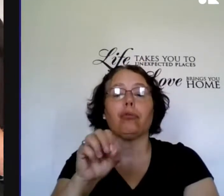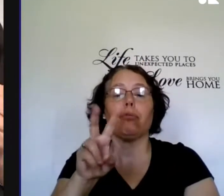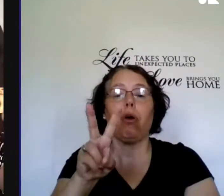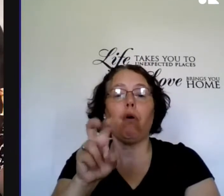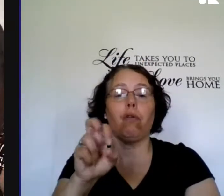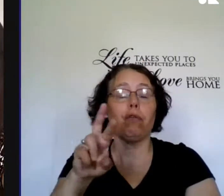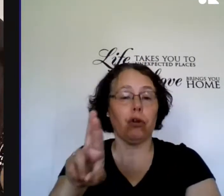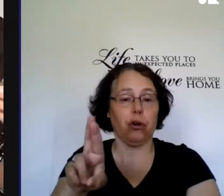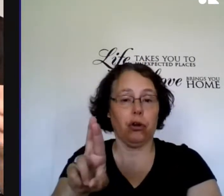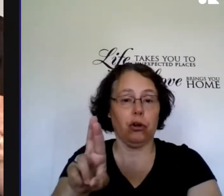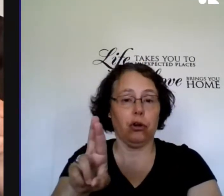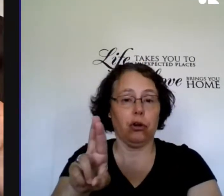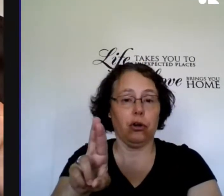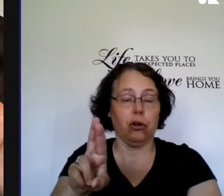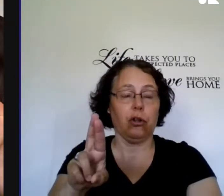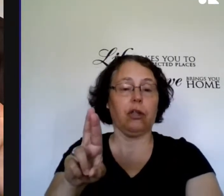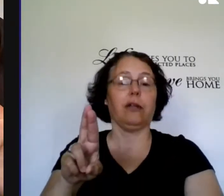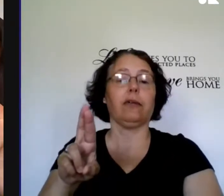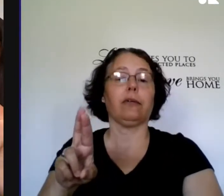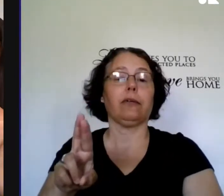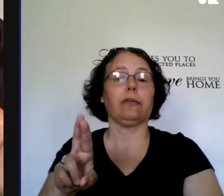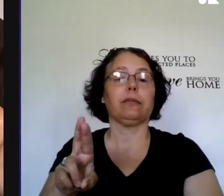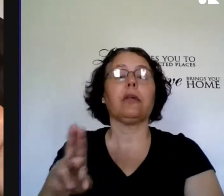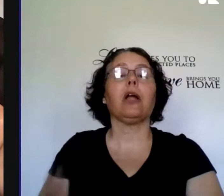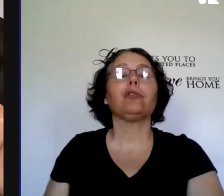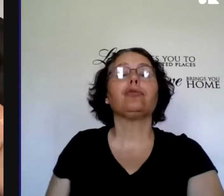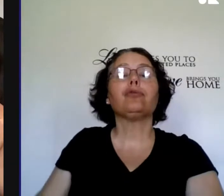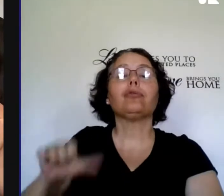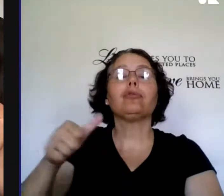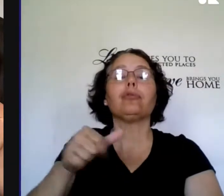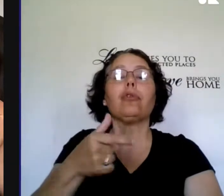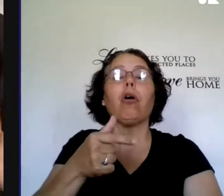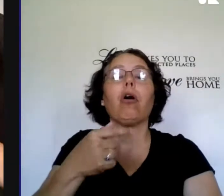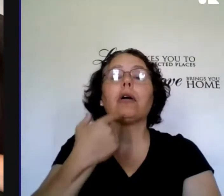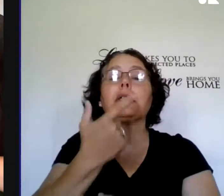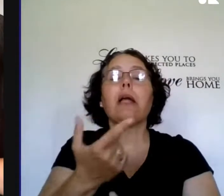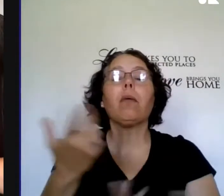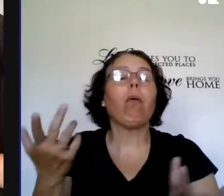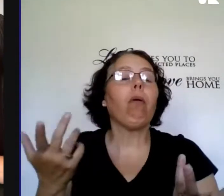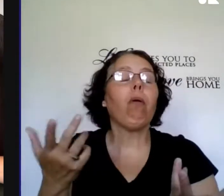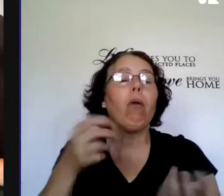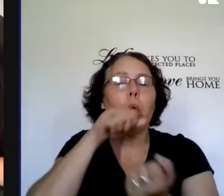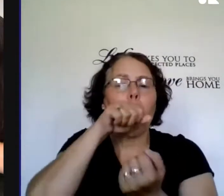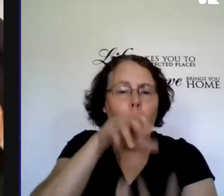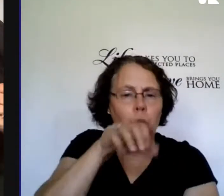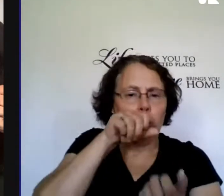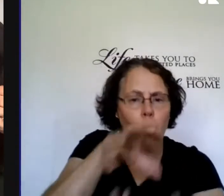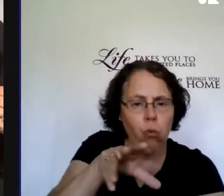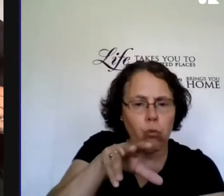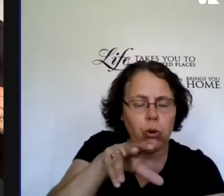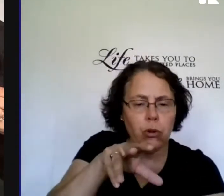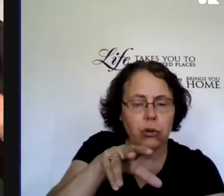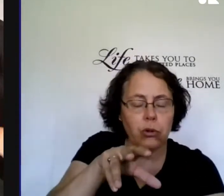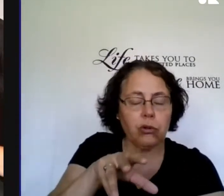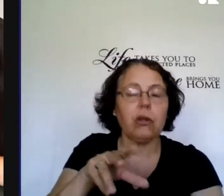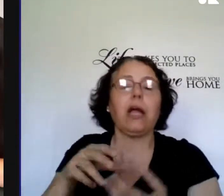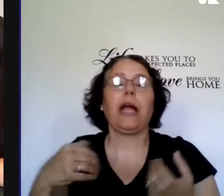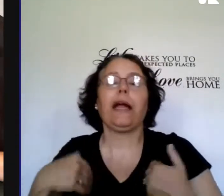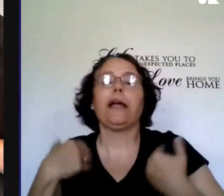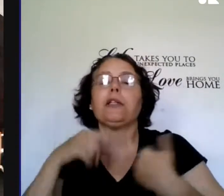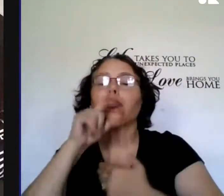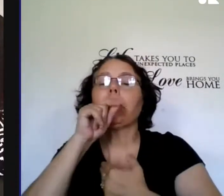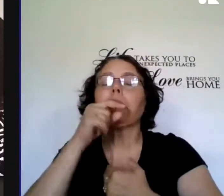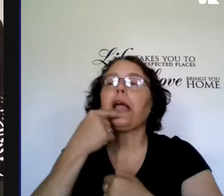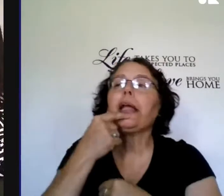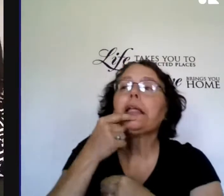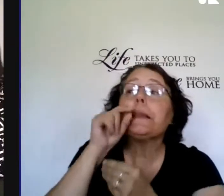dog. The dog says, woof, woof. And the chicks say, cheep, cheep.